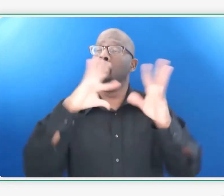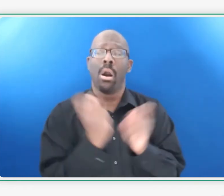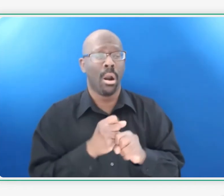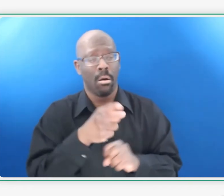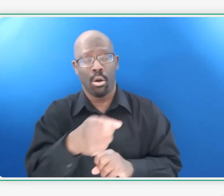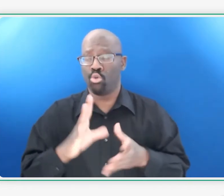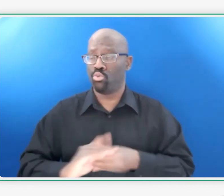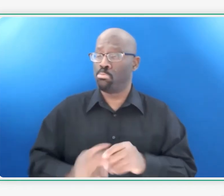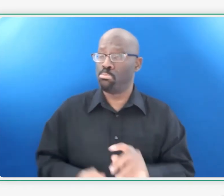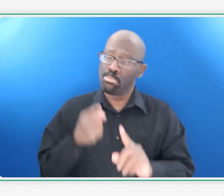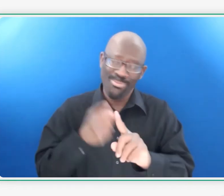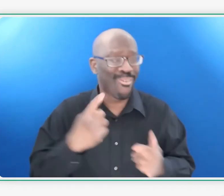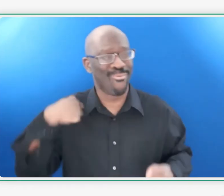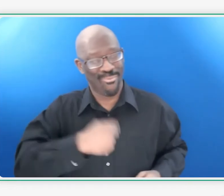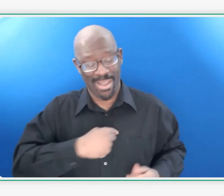flow.